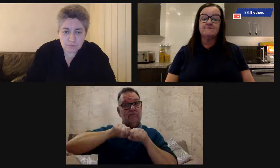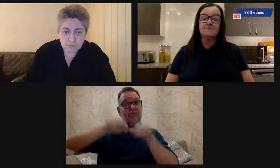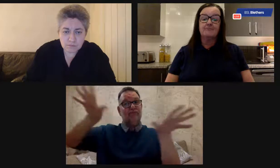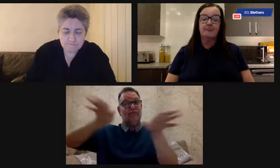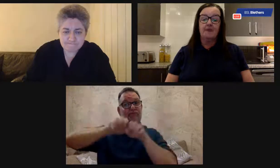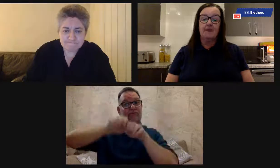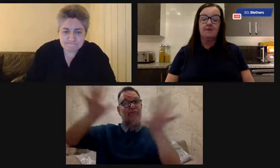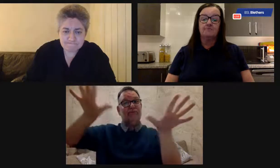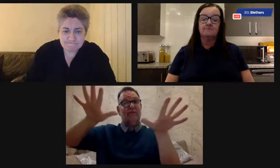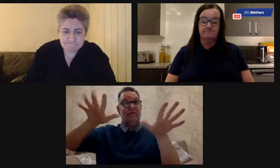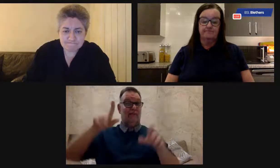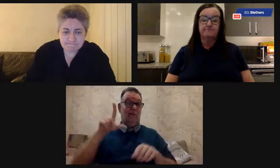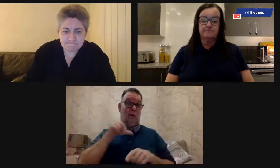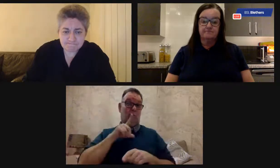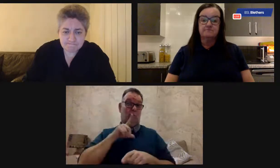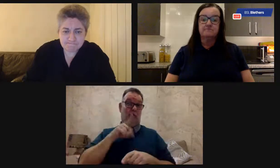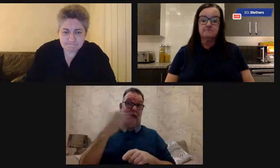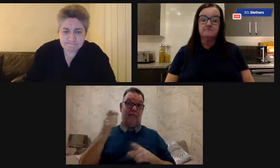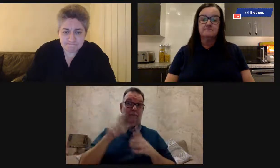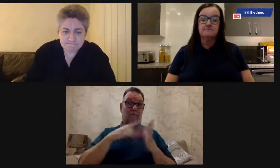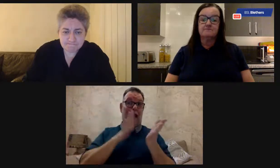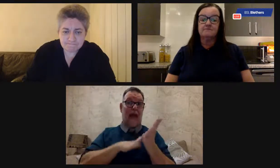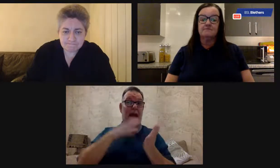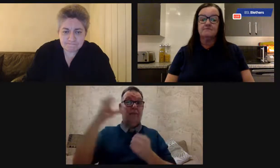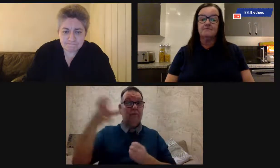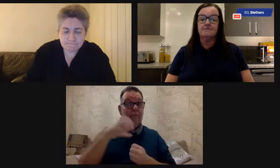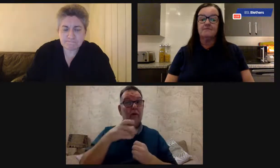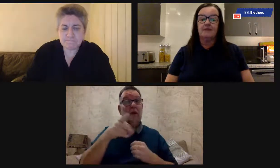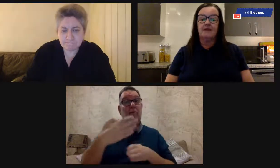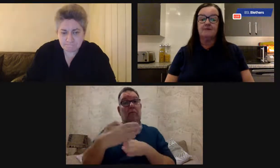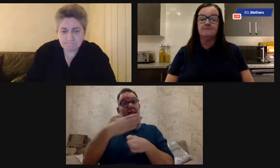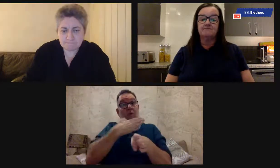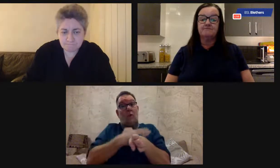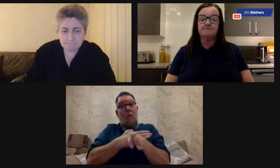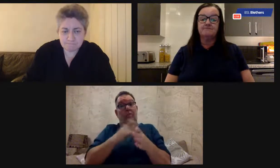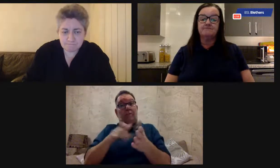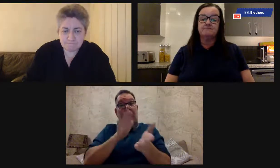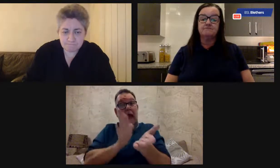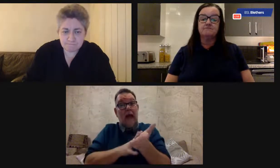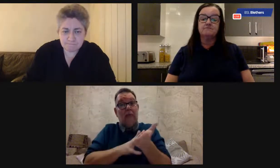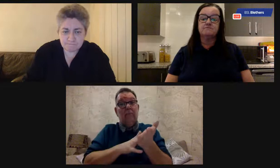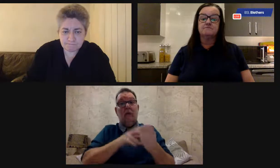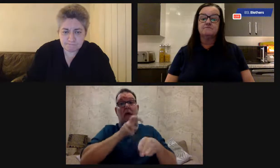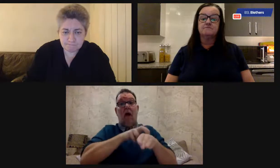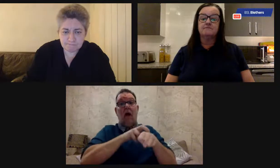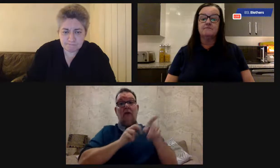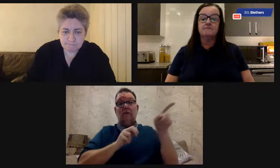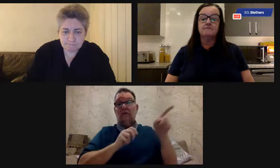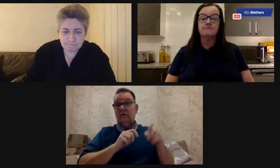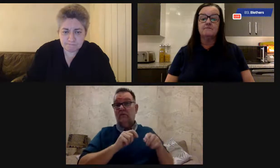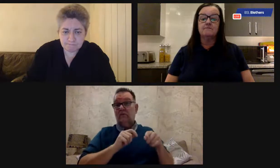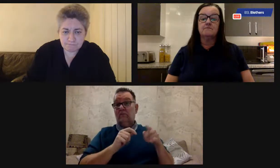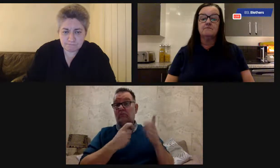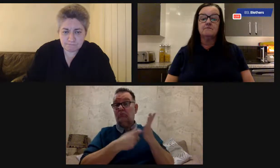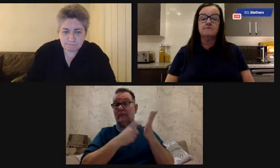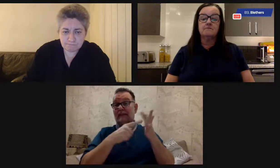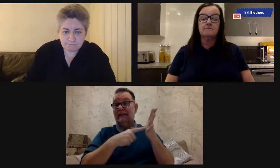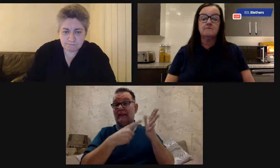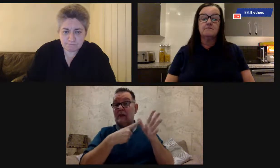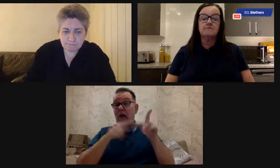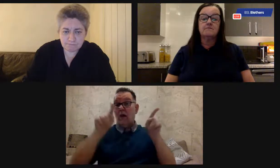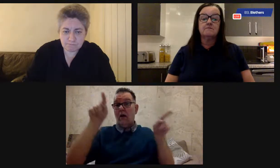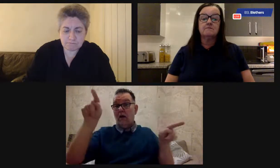we really need this information to spread far and wide. And so